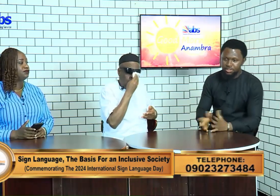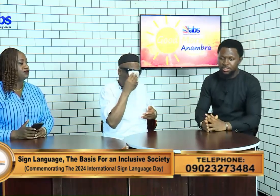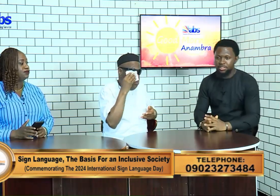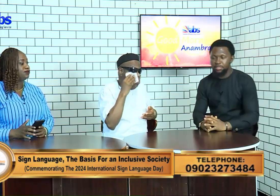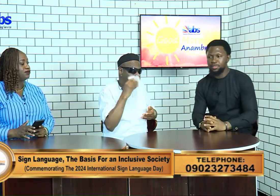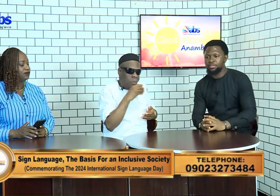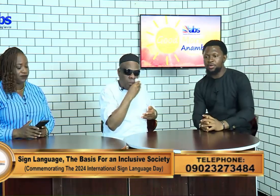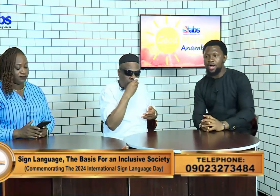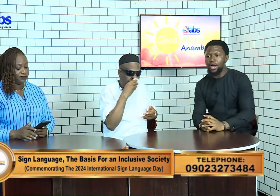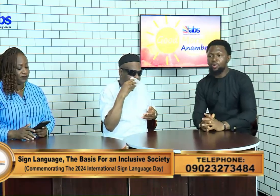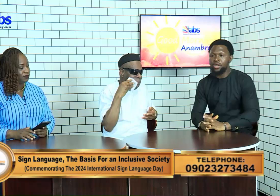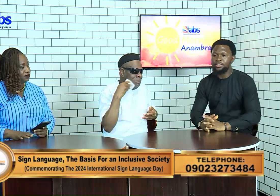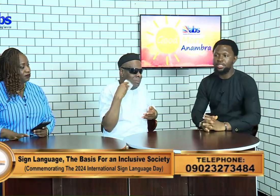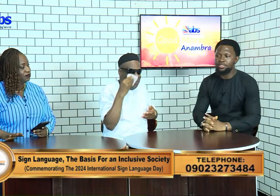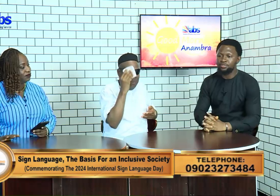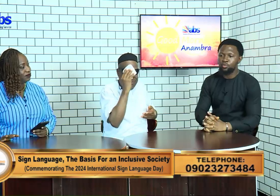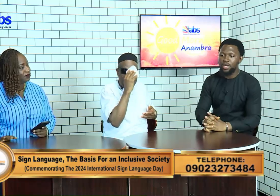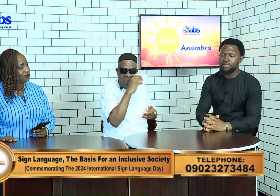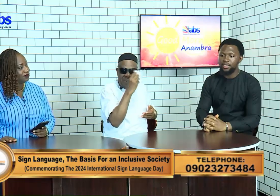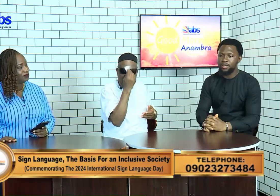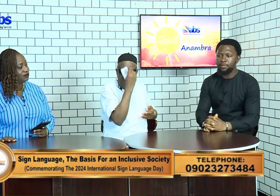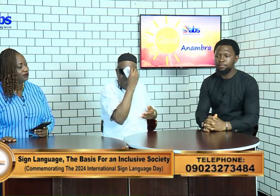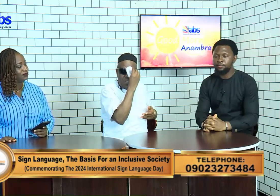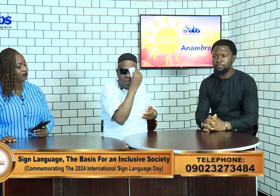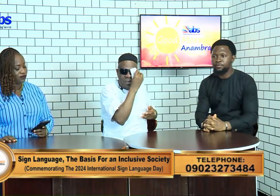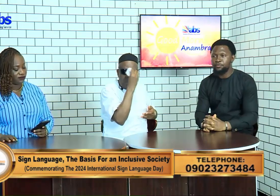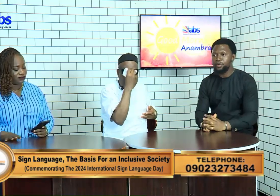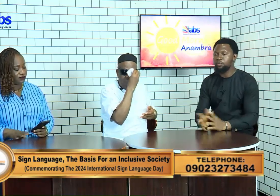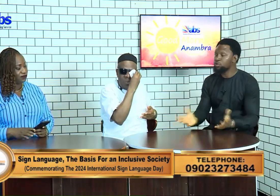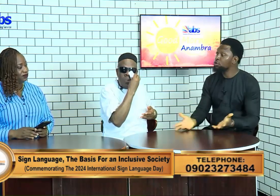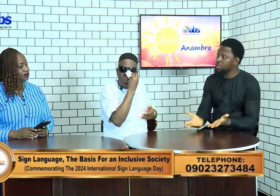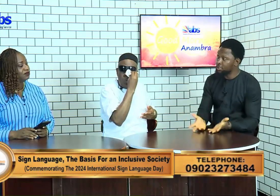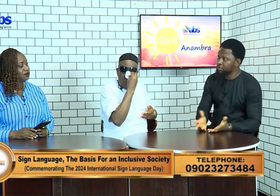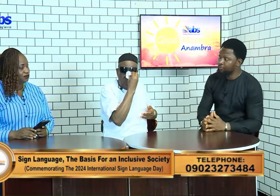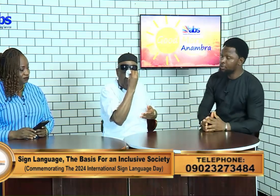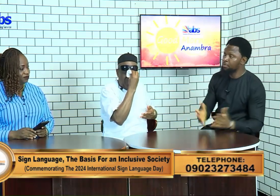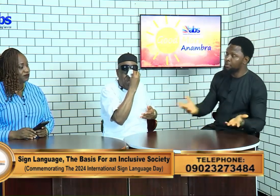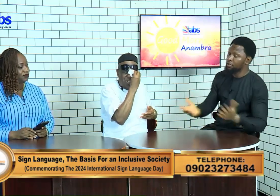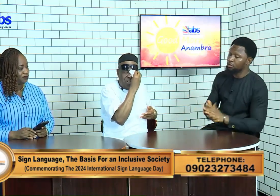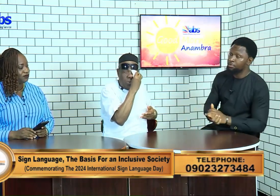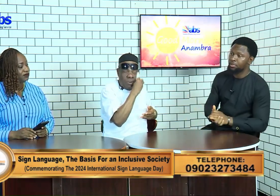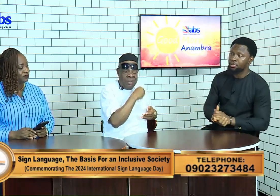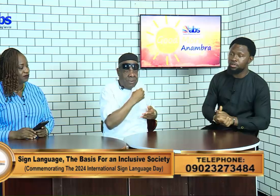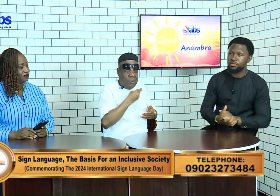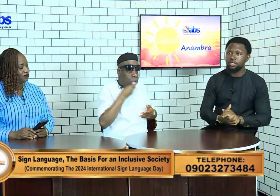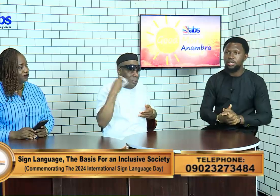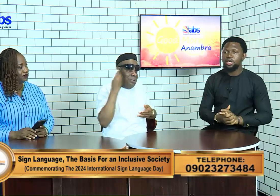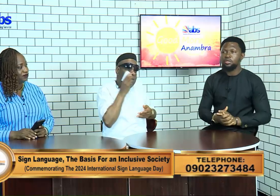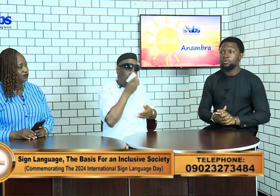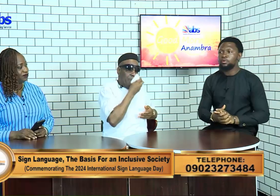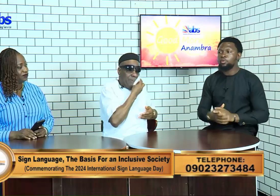This year's theme is, what I say is quite very much interesting for the topic, because